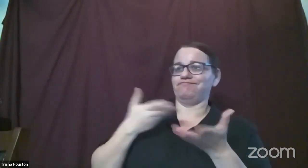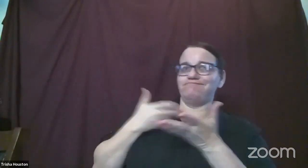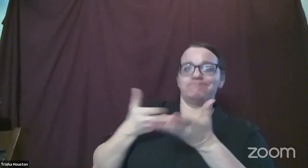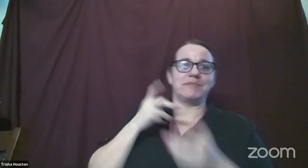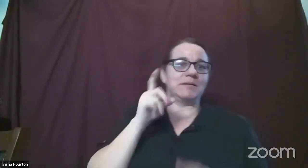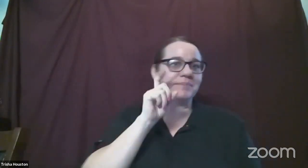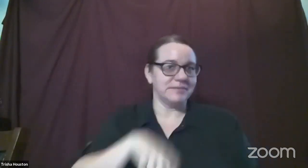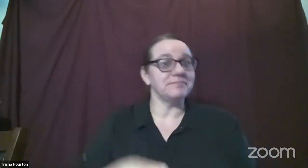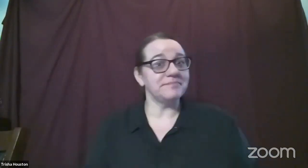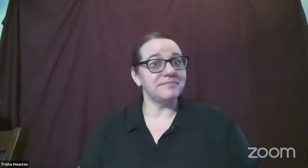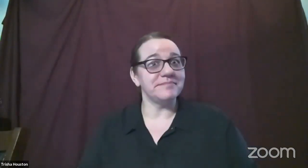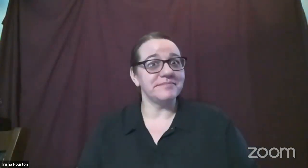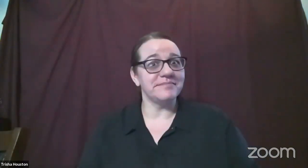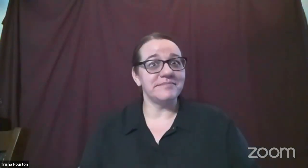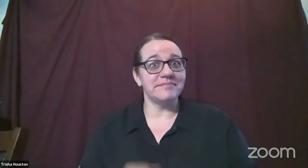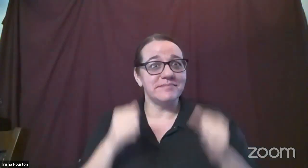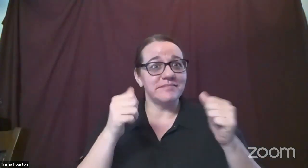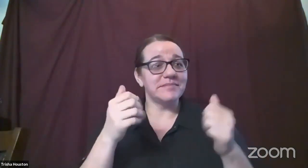improve. That is how we get better.